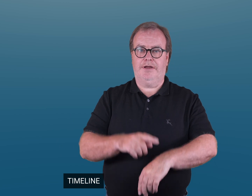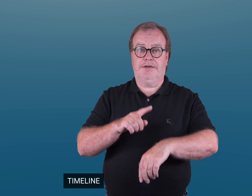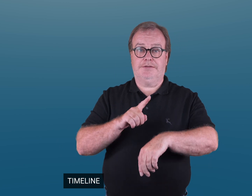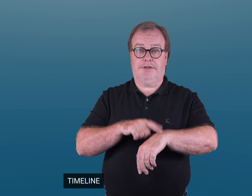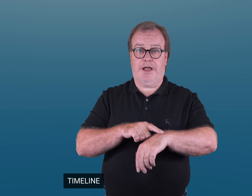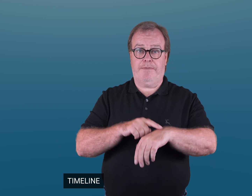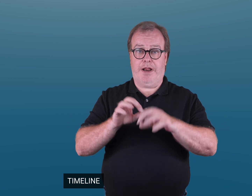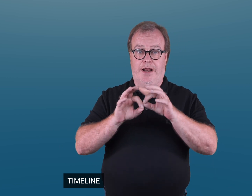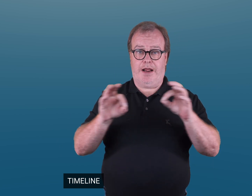Timeline.